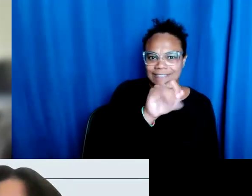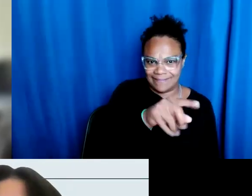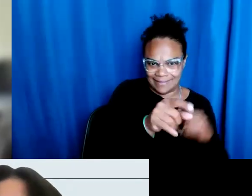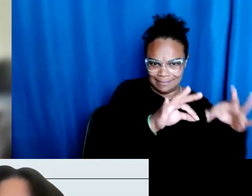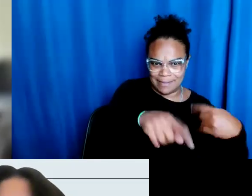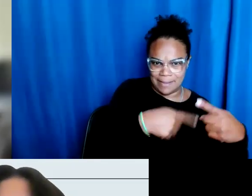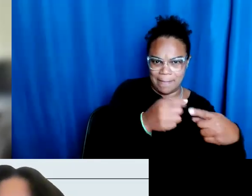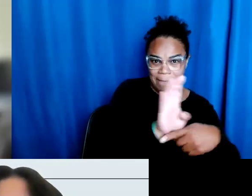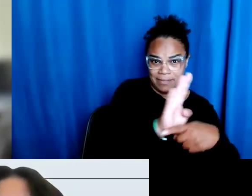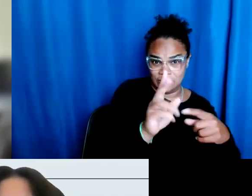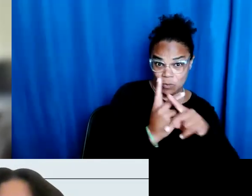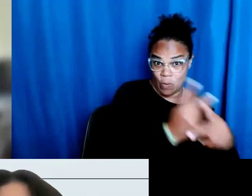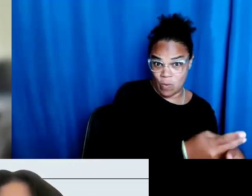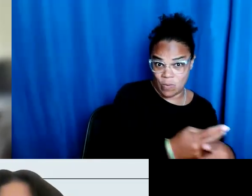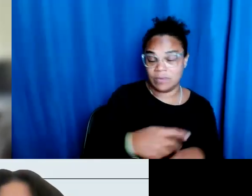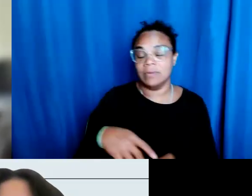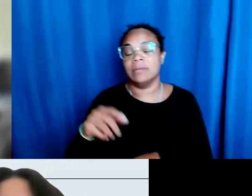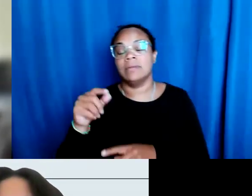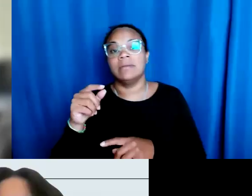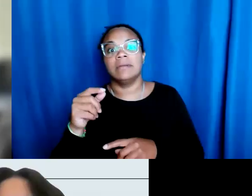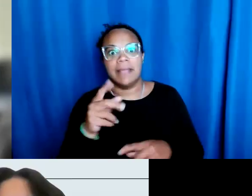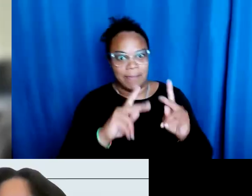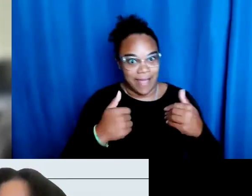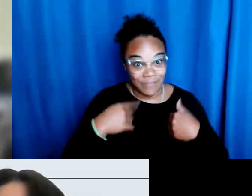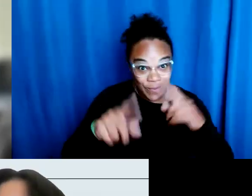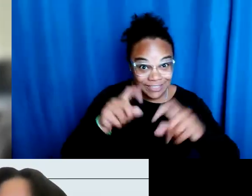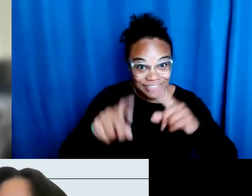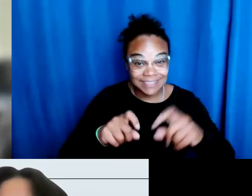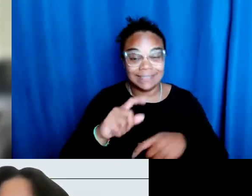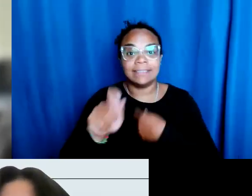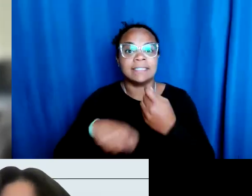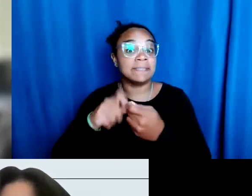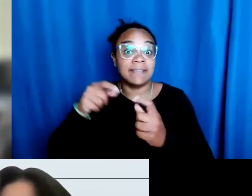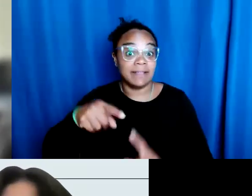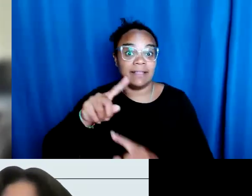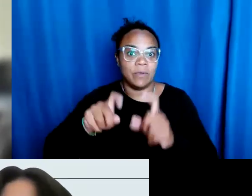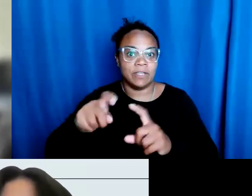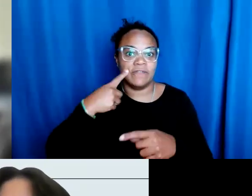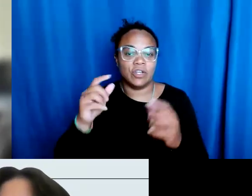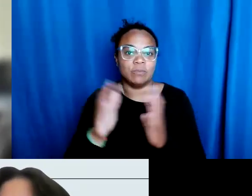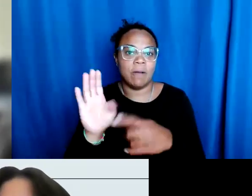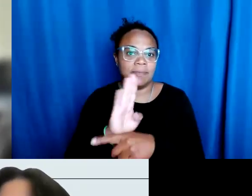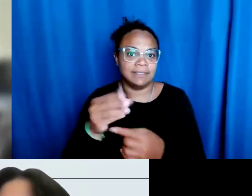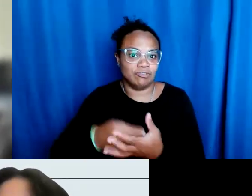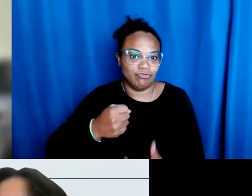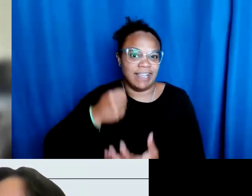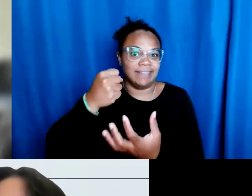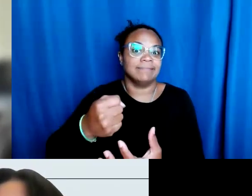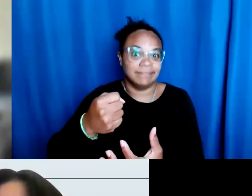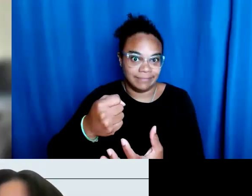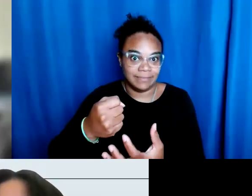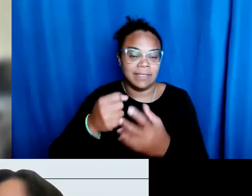are some questions that come about specifically for the small business grants. Depending on